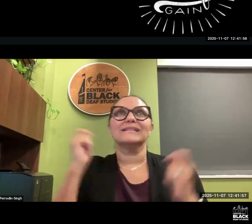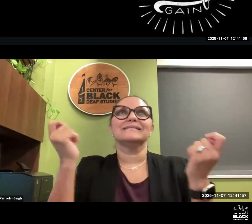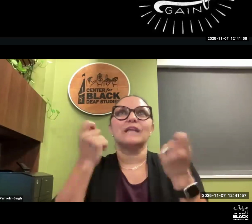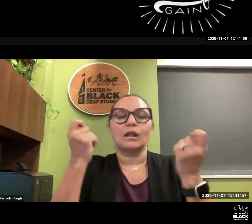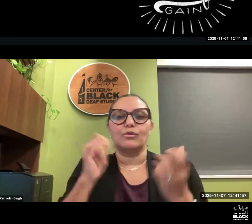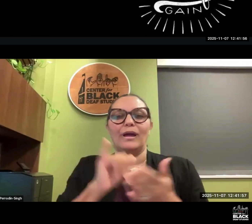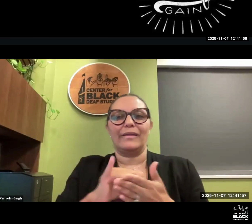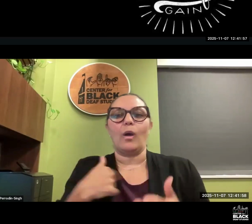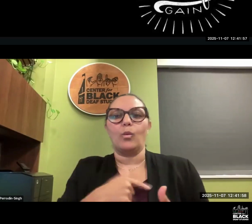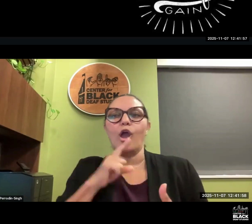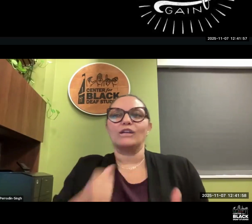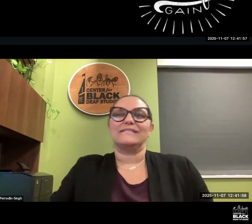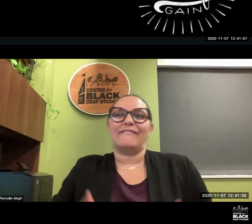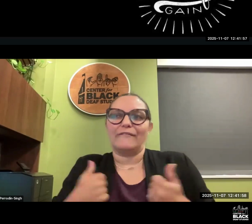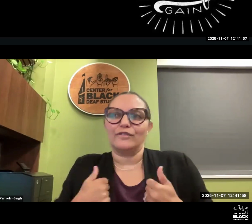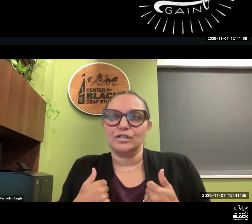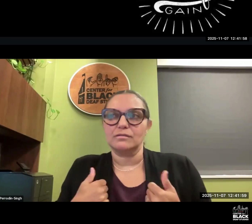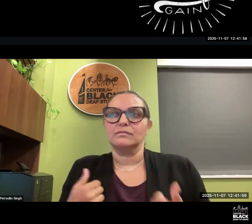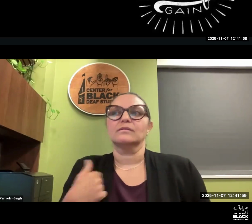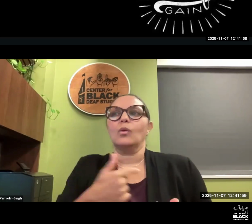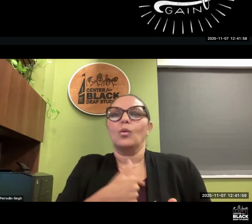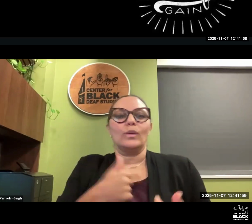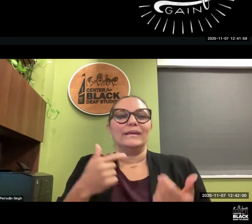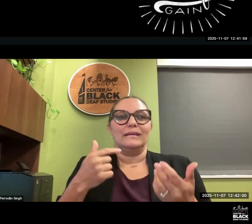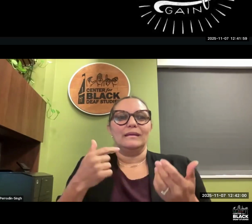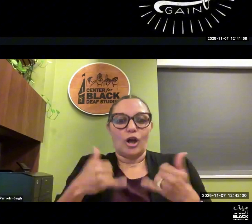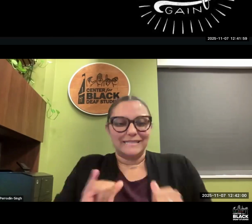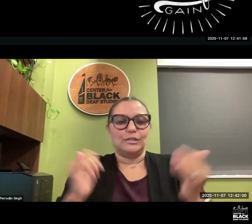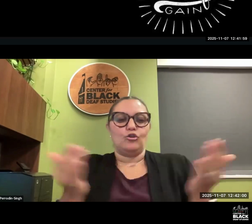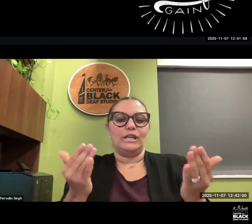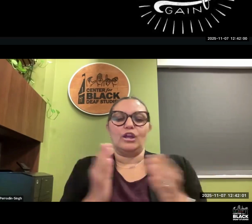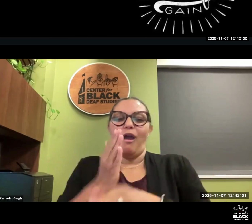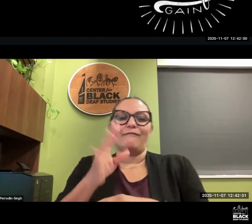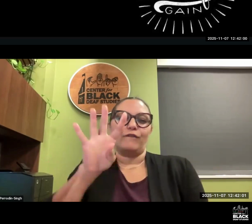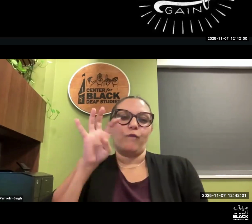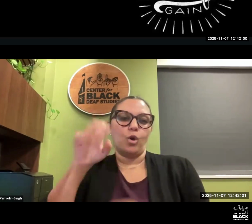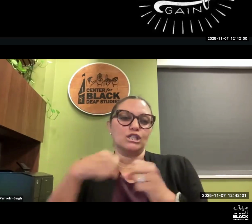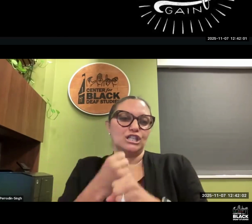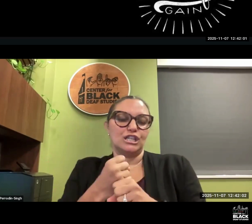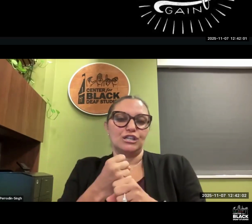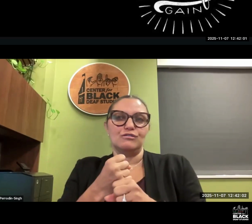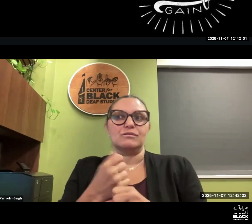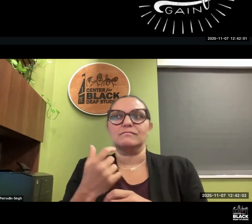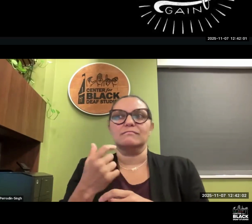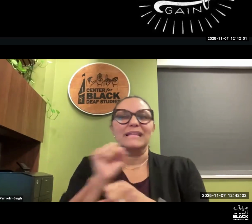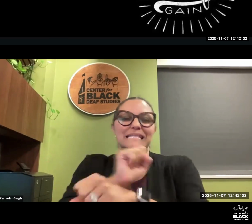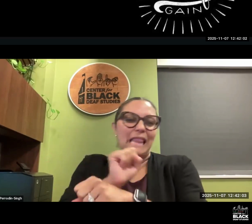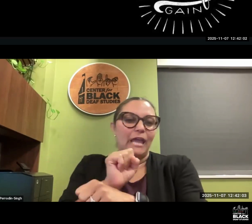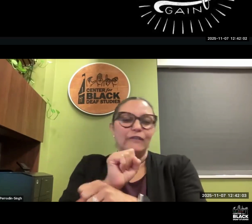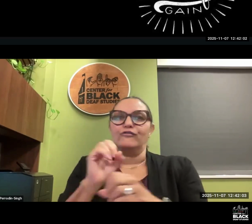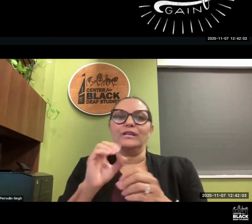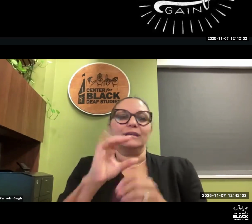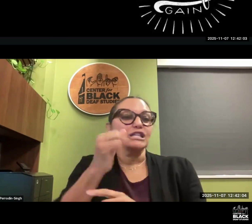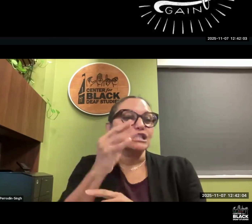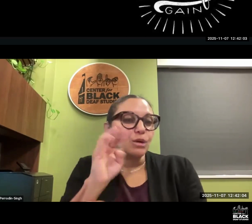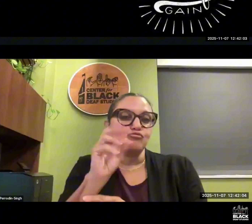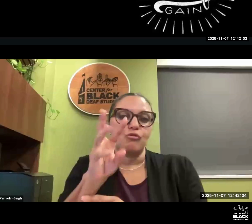to generation to generation. And lastly, we are surviving over 400 years